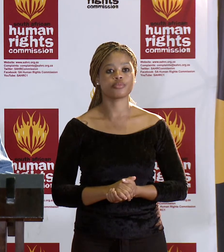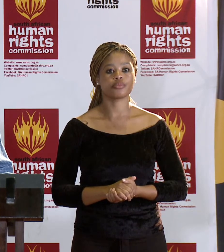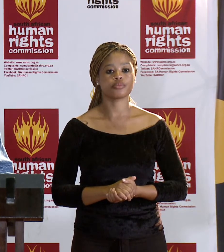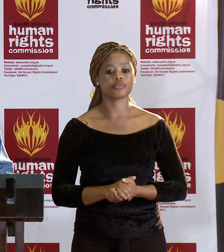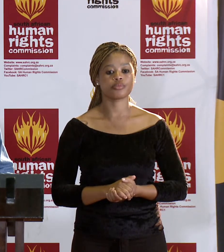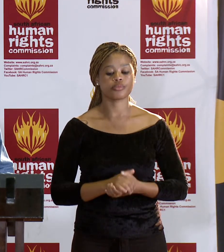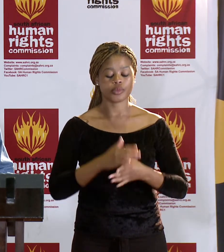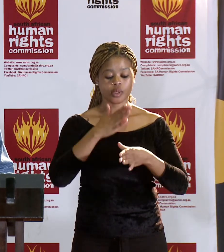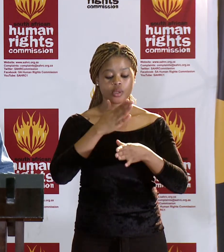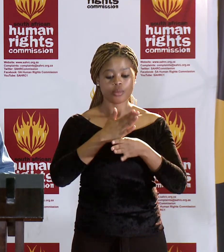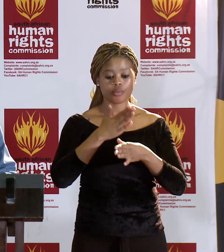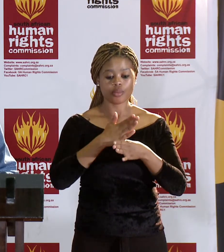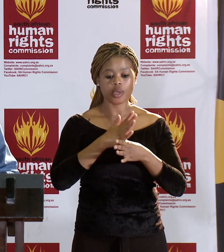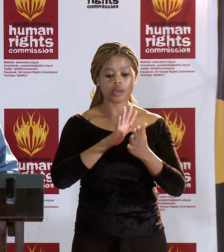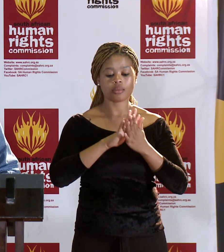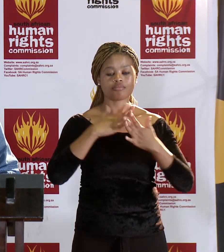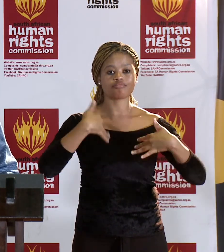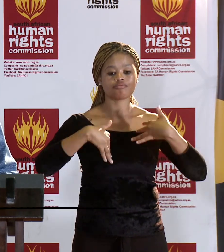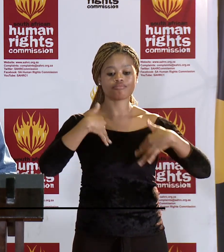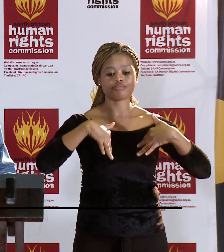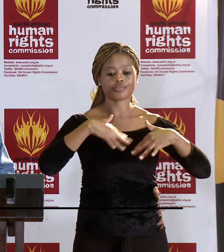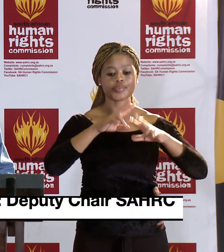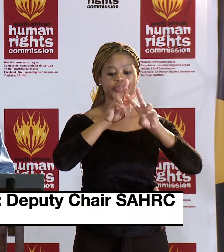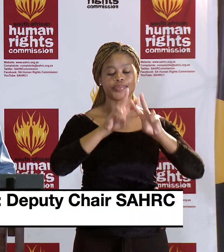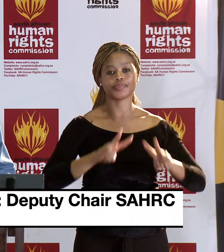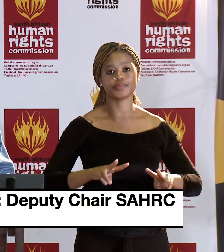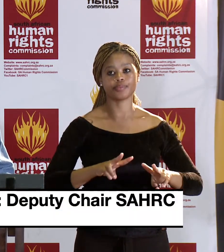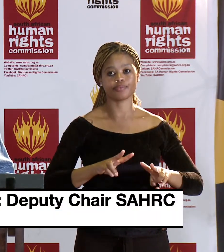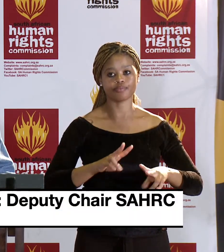work and play in harmony.